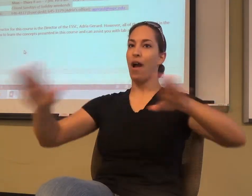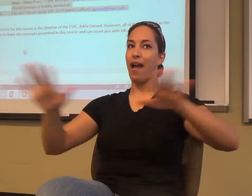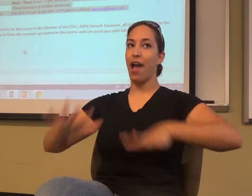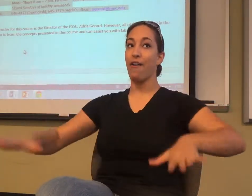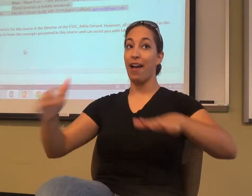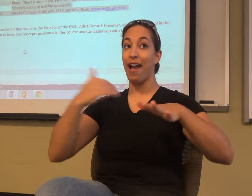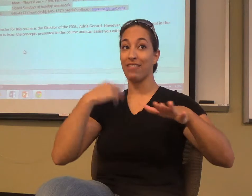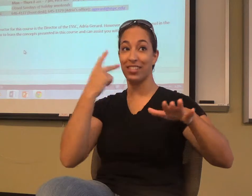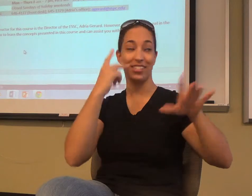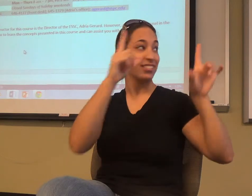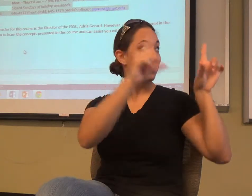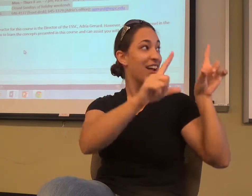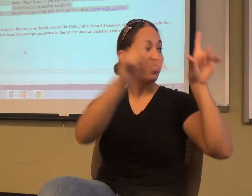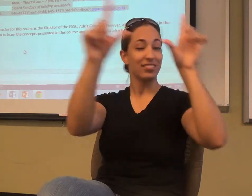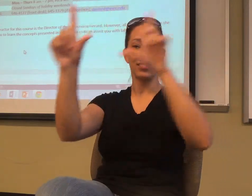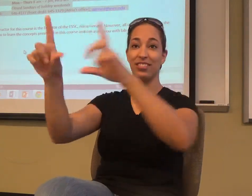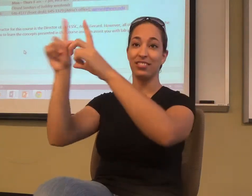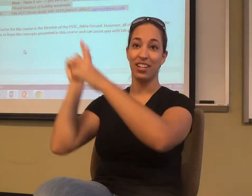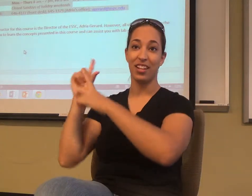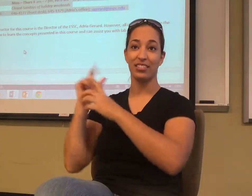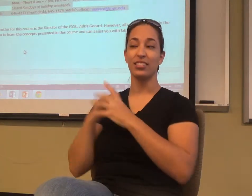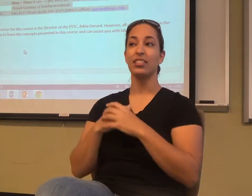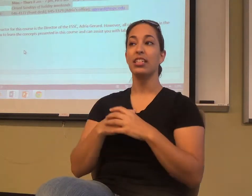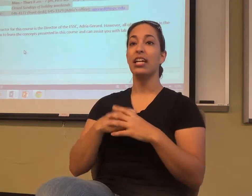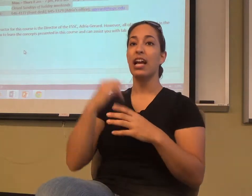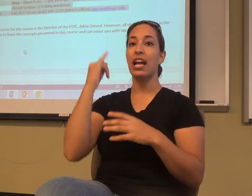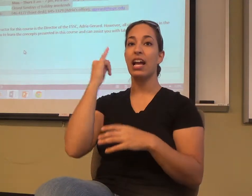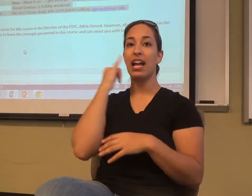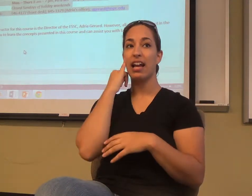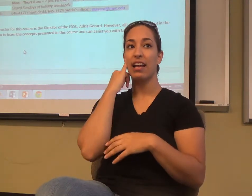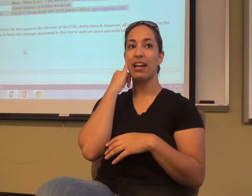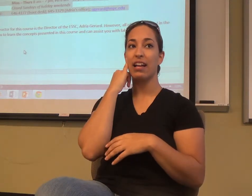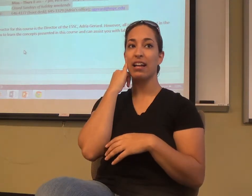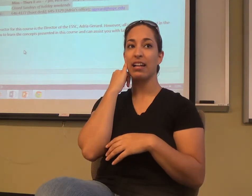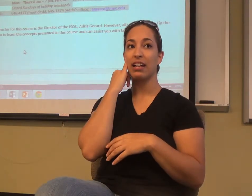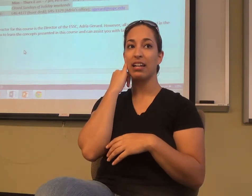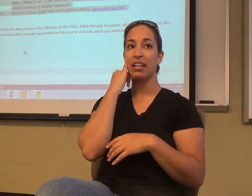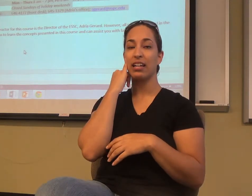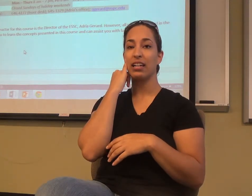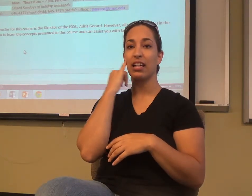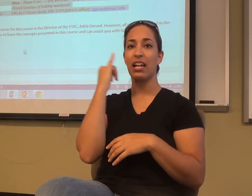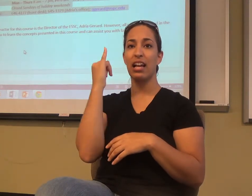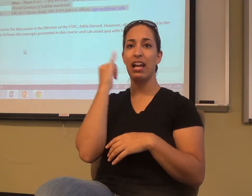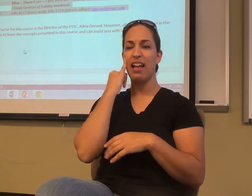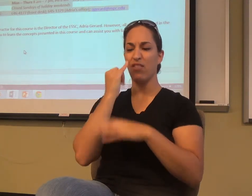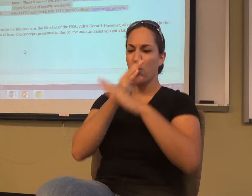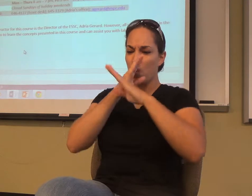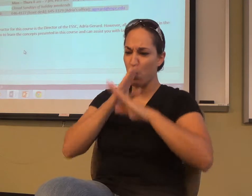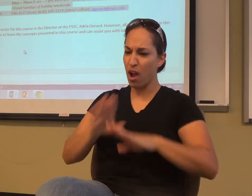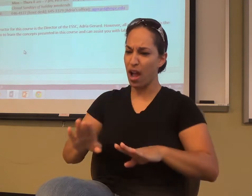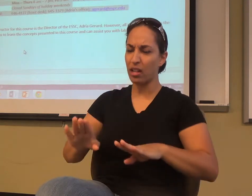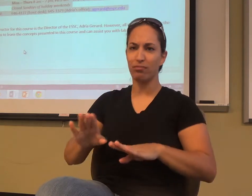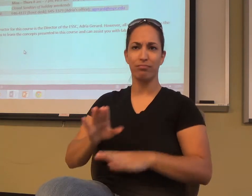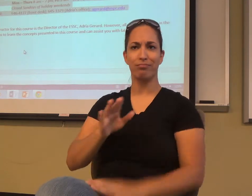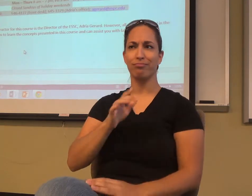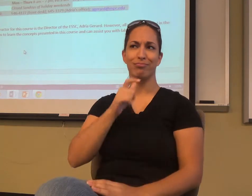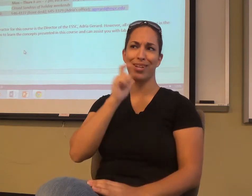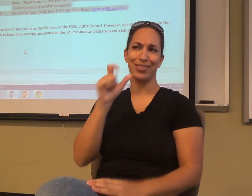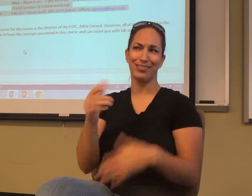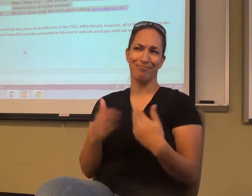around the room. If quiet isn't something that's helpful for you to be productive, you're welcome to work on any of the computers that you see out here to the